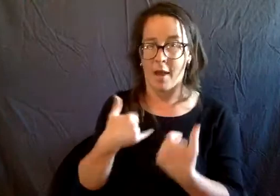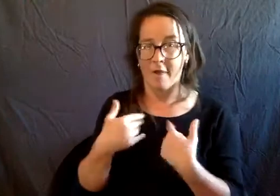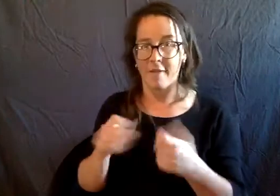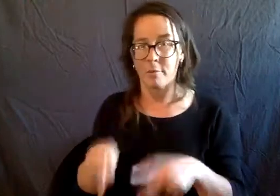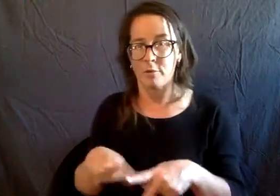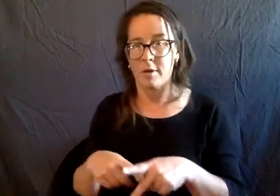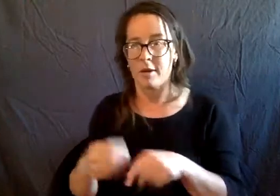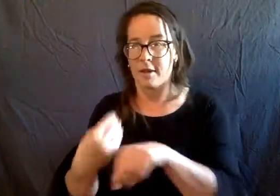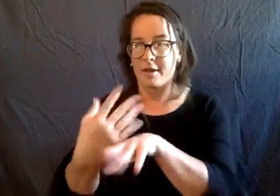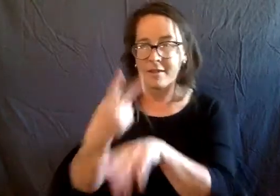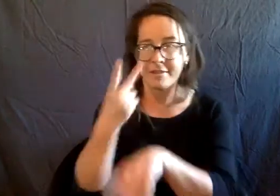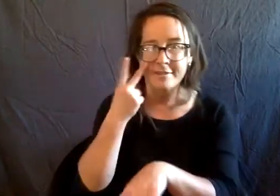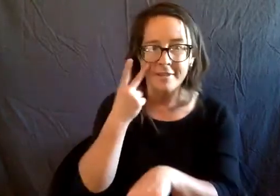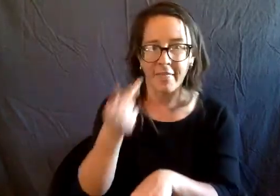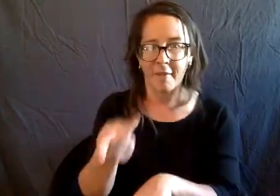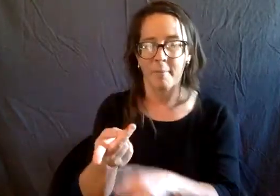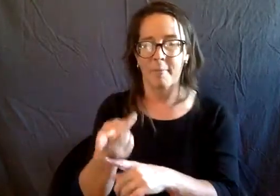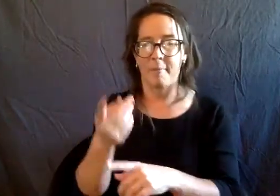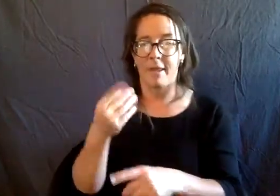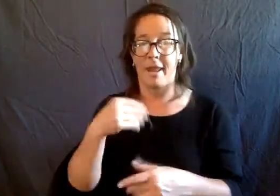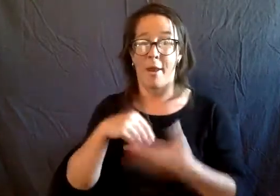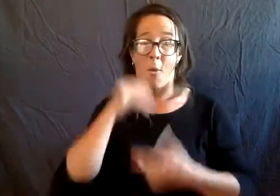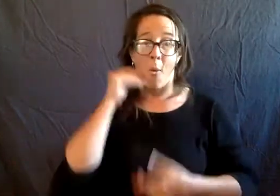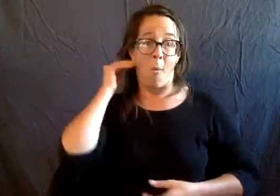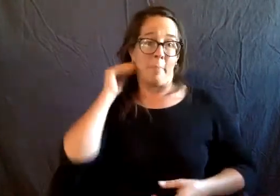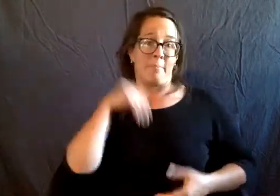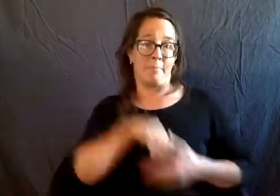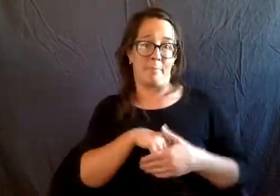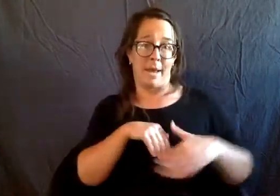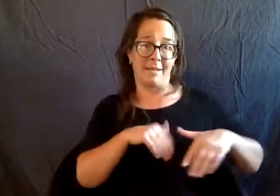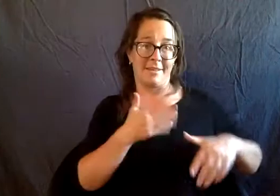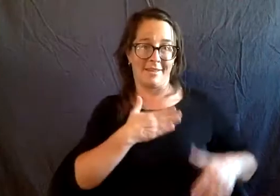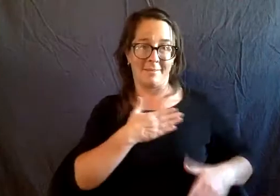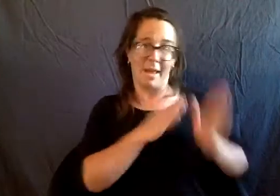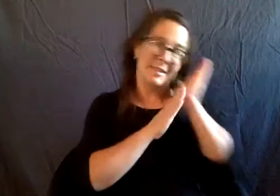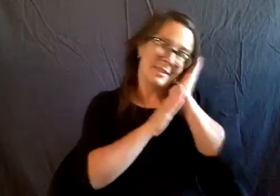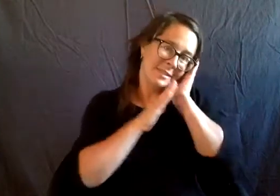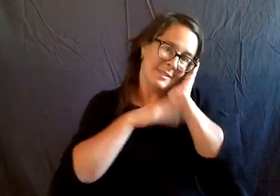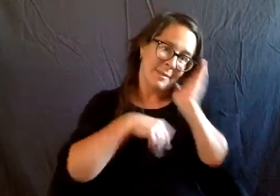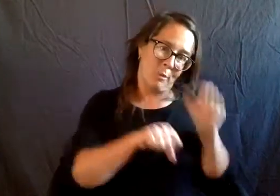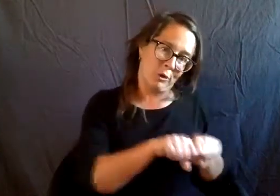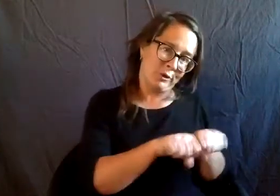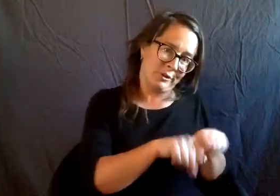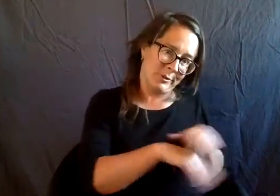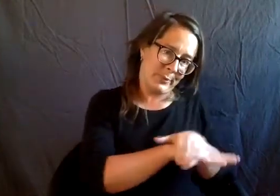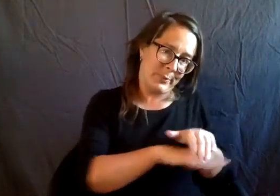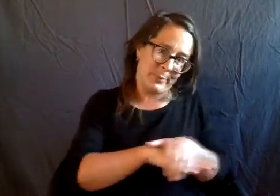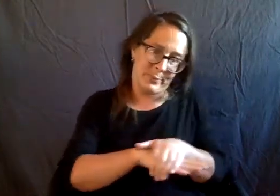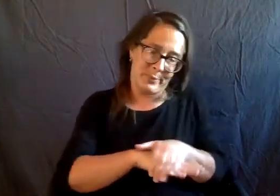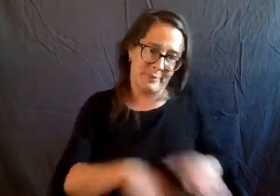and I get to see them at home, in my slippers, and I don't have to go out somewhere. So I don't know, I might just do more of these